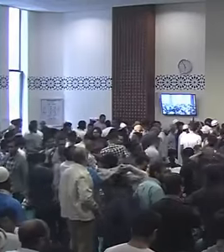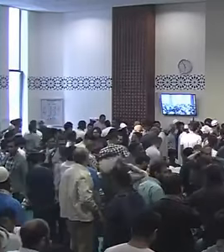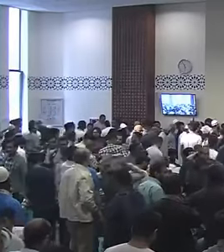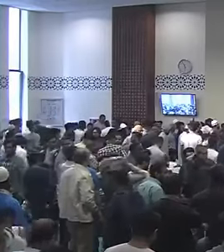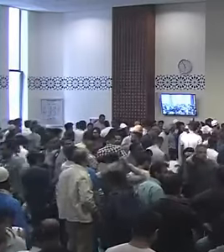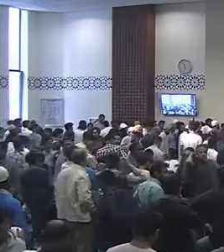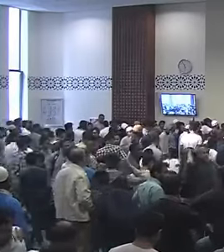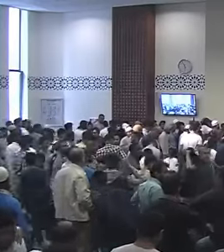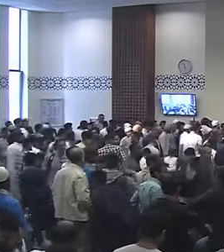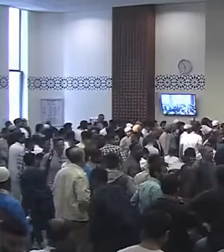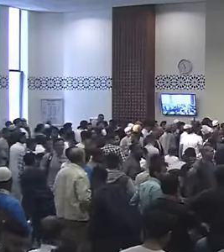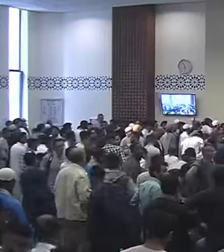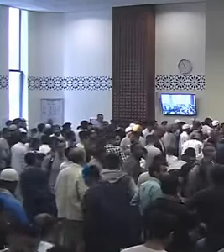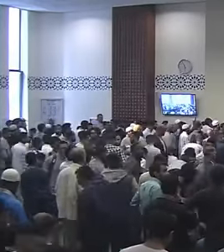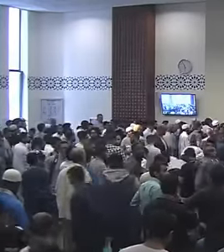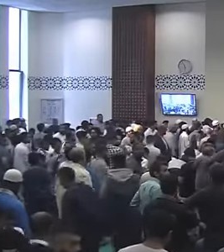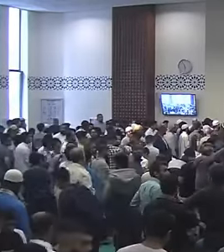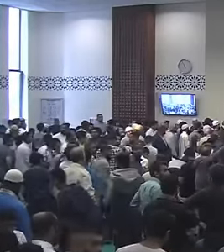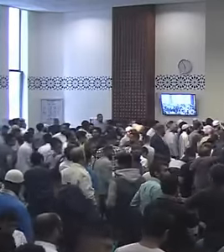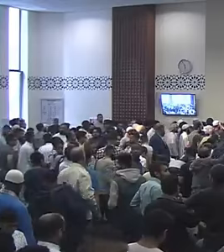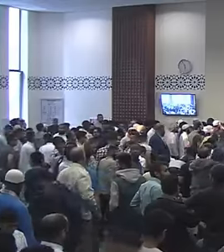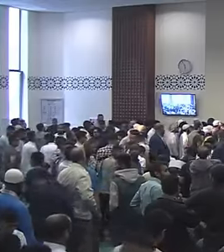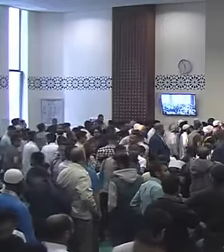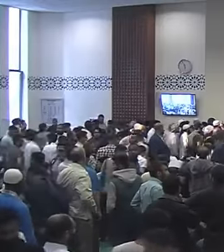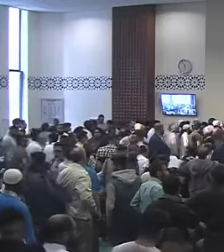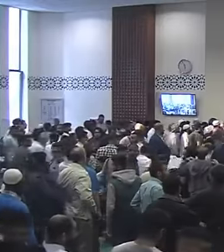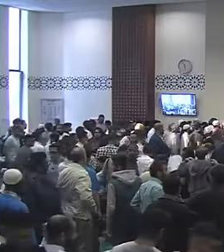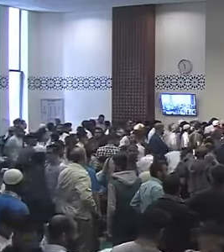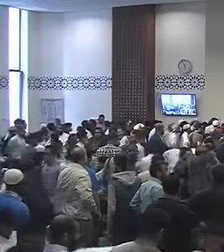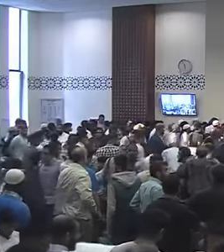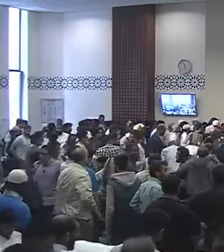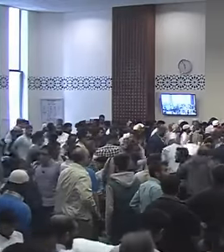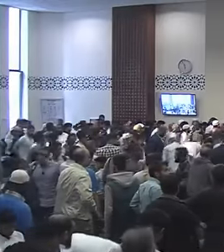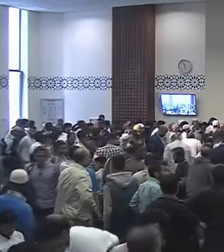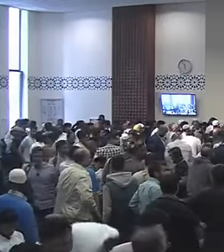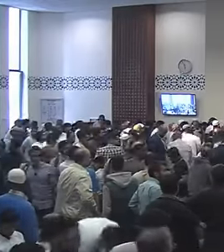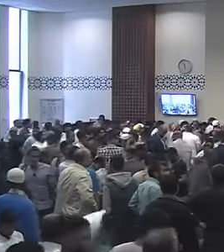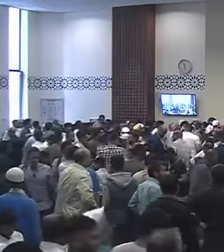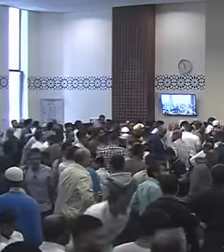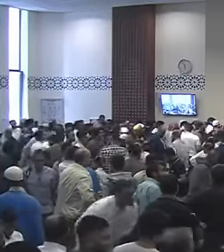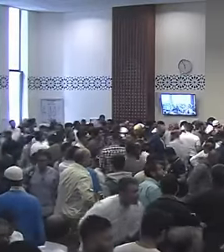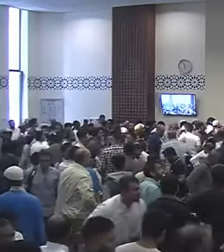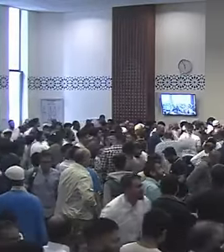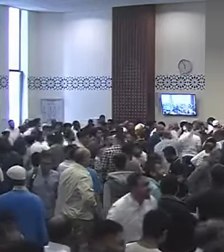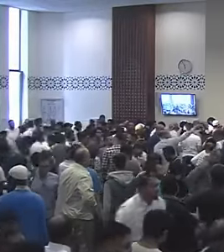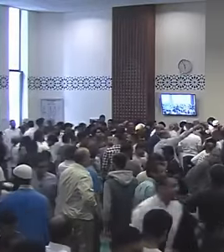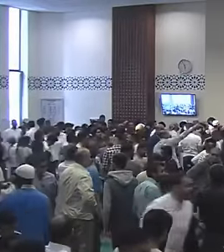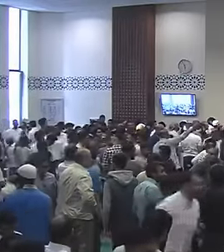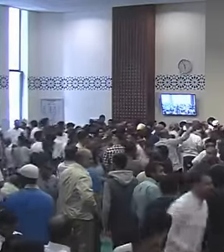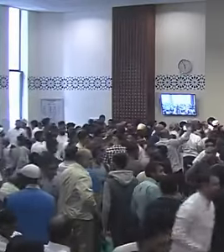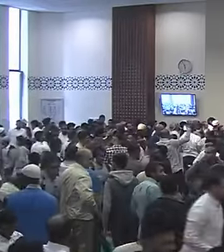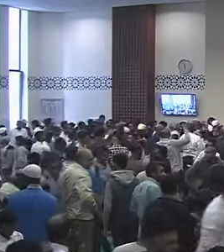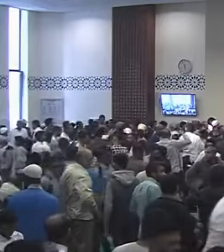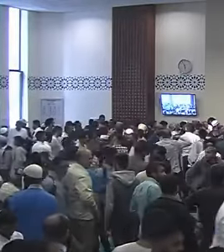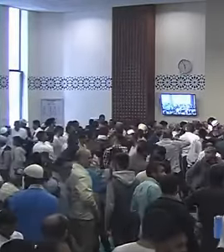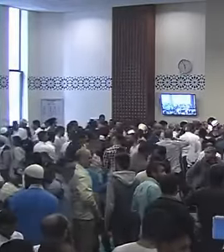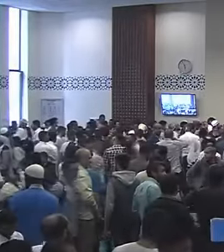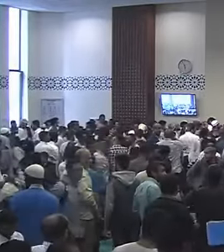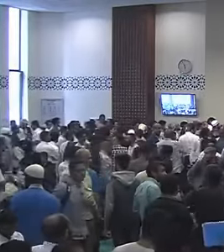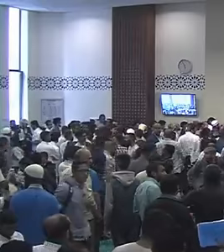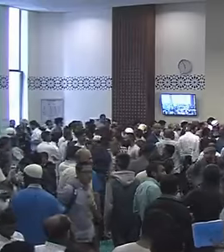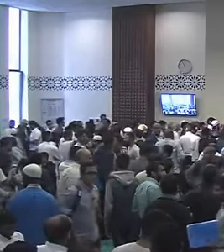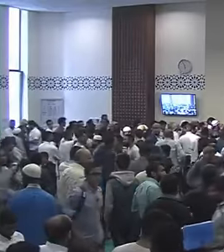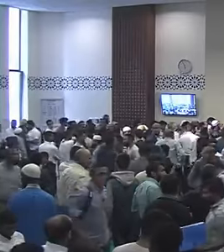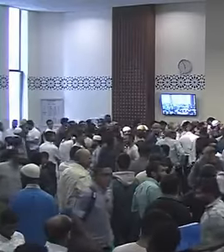It's more exhaustive than that. It's far, far more comprehensive than the one I've made. It's, I think, almost 300 pages.